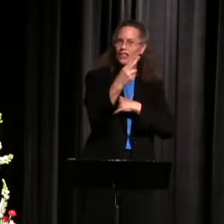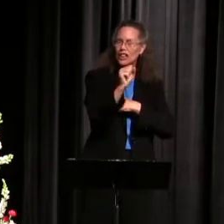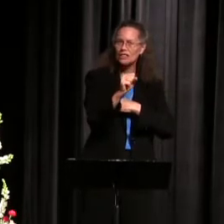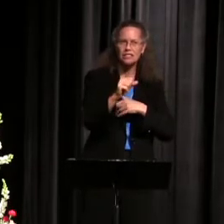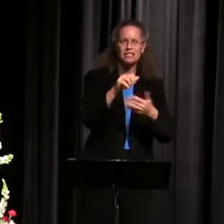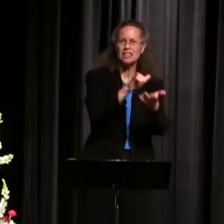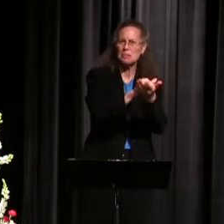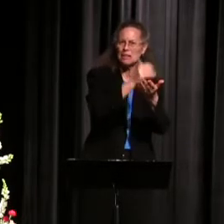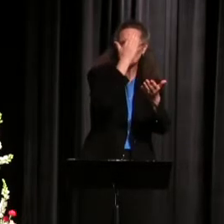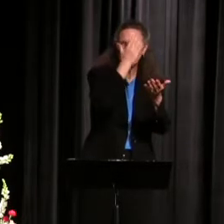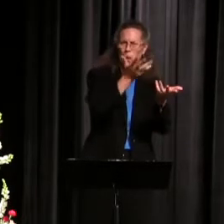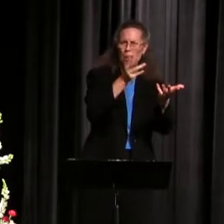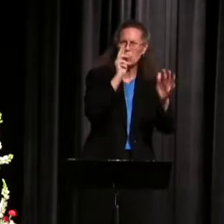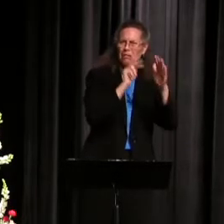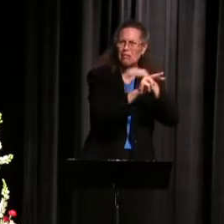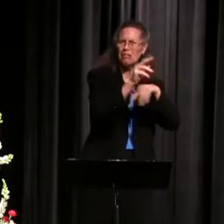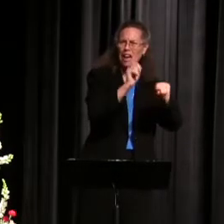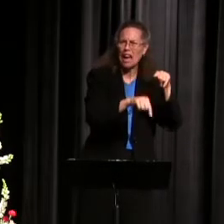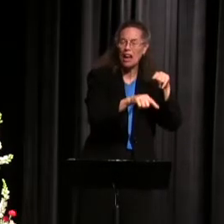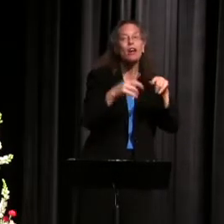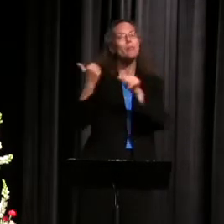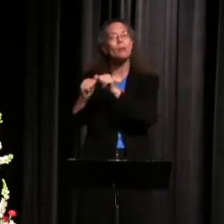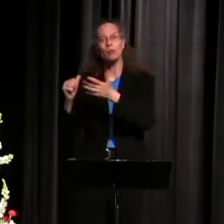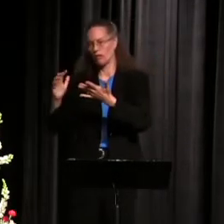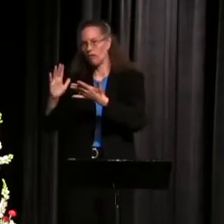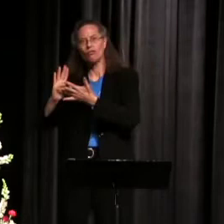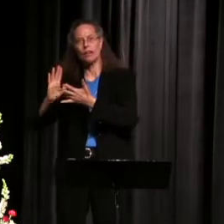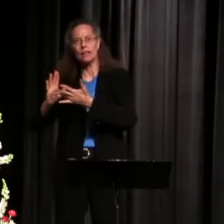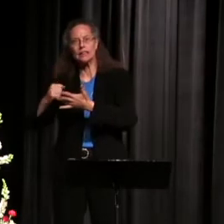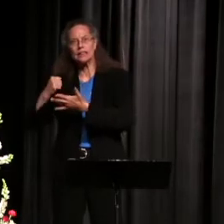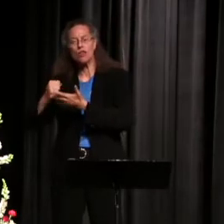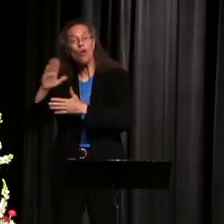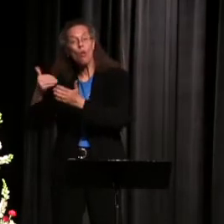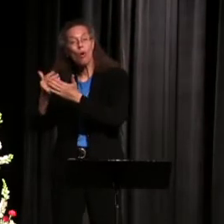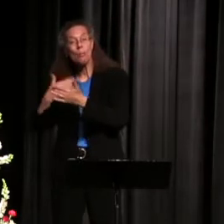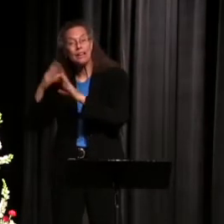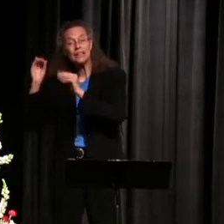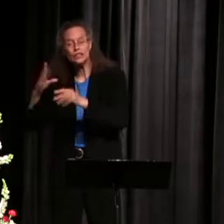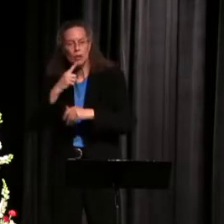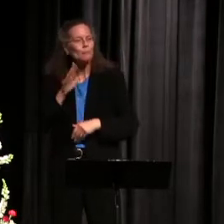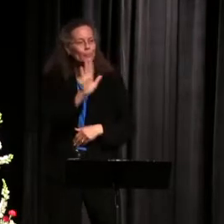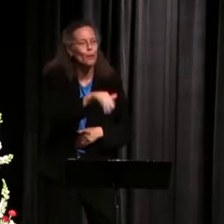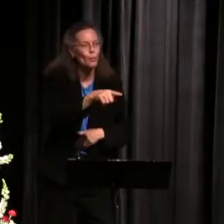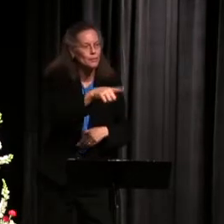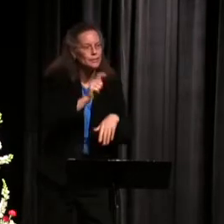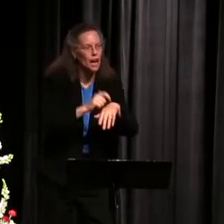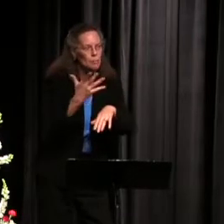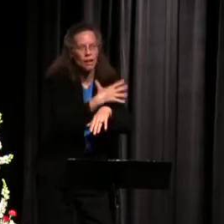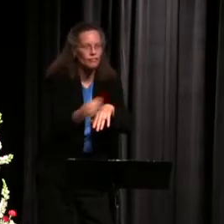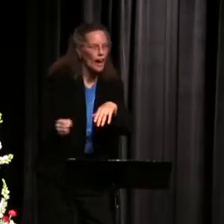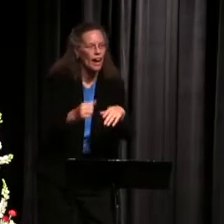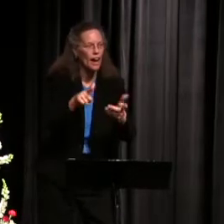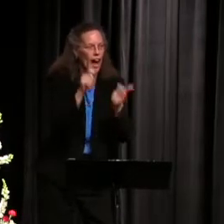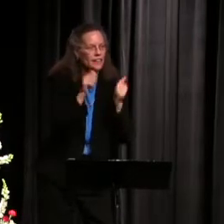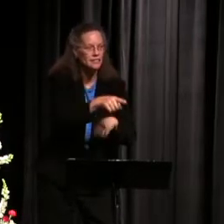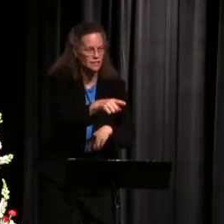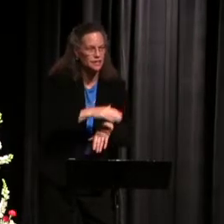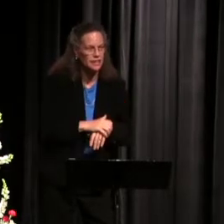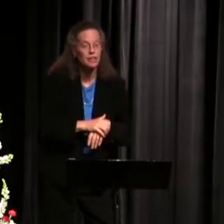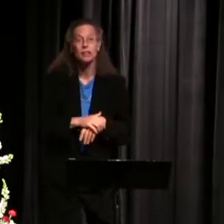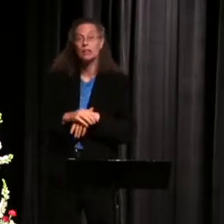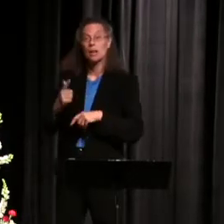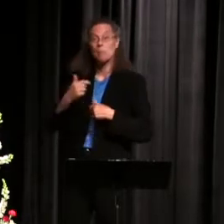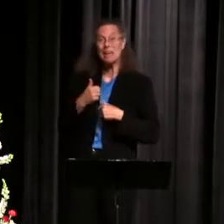I remember back in freshman year, all my teachers said it'd be over before I know it. This wasn't what I thought they